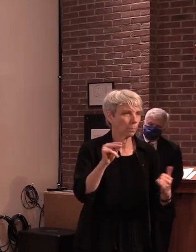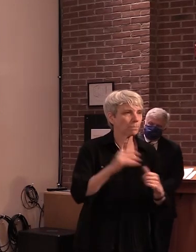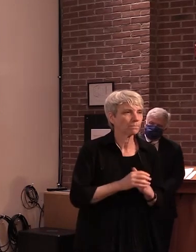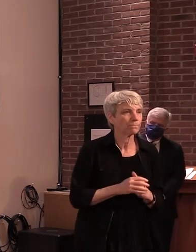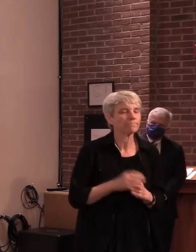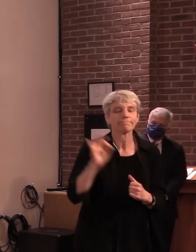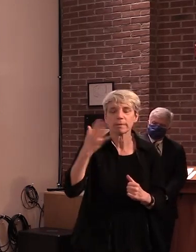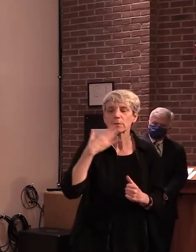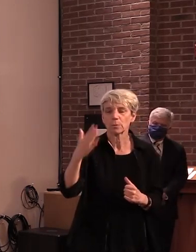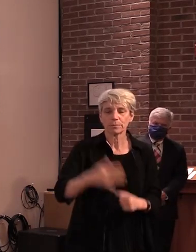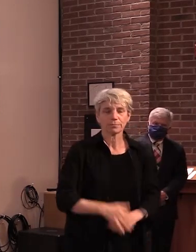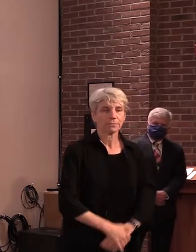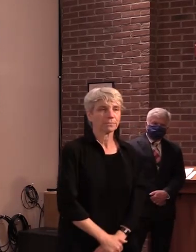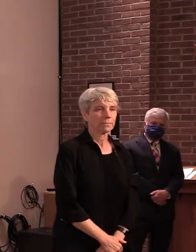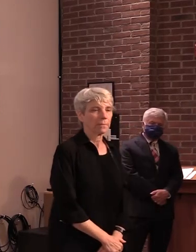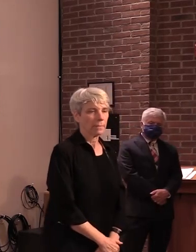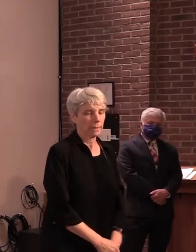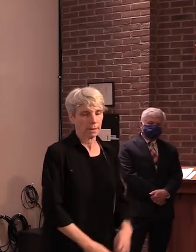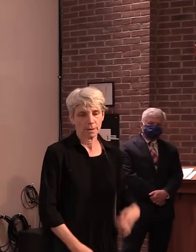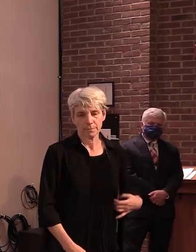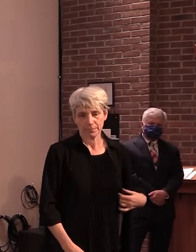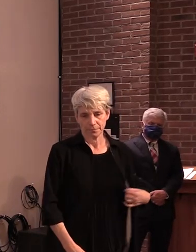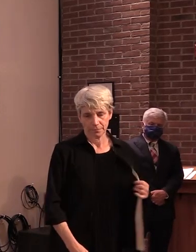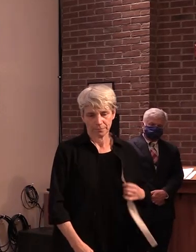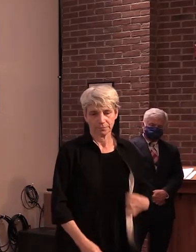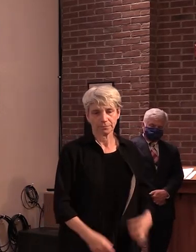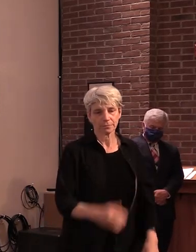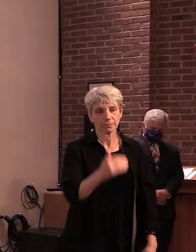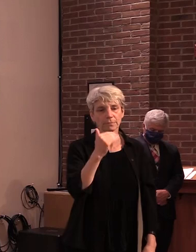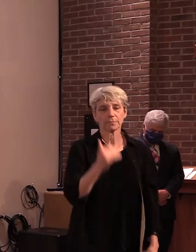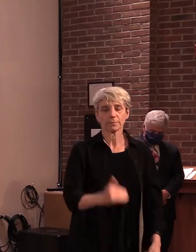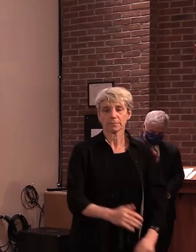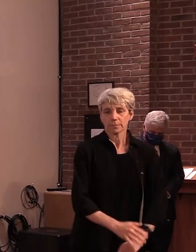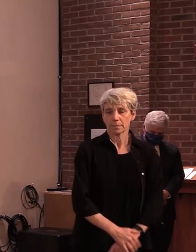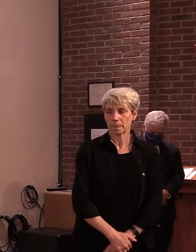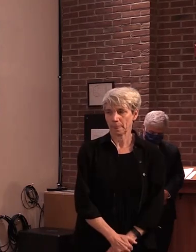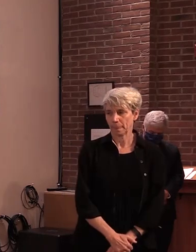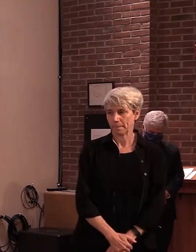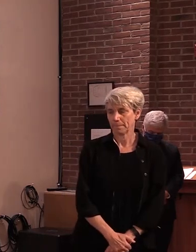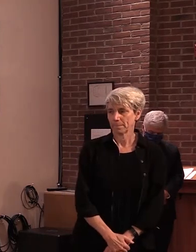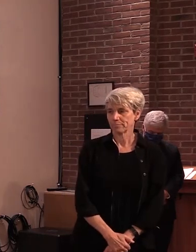Okay, thank you. Tim McQuiston, Vermont Business Magazine.